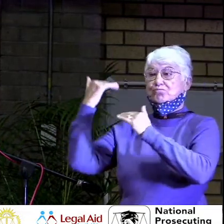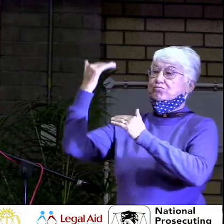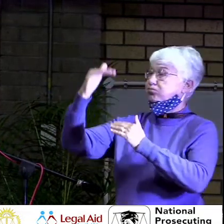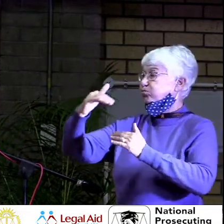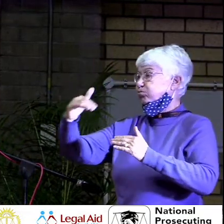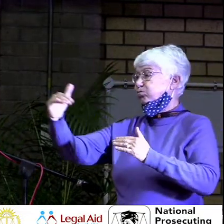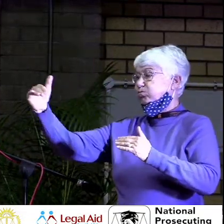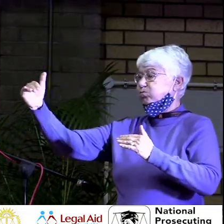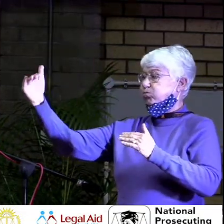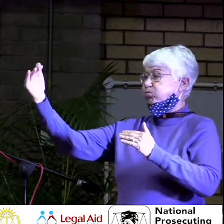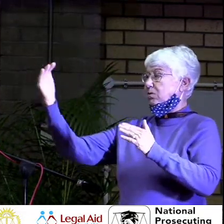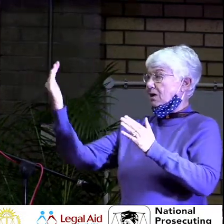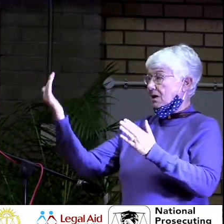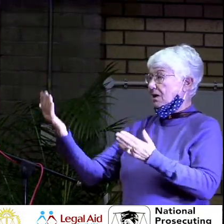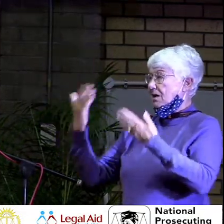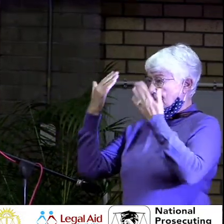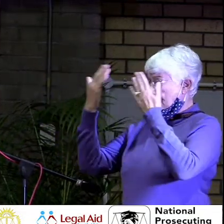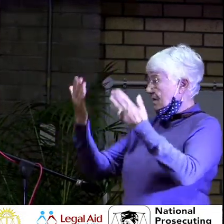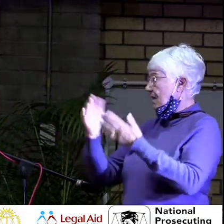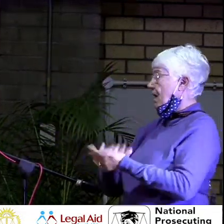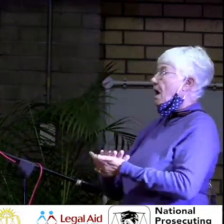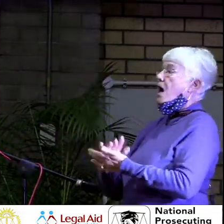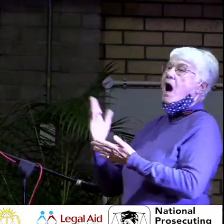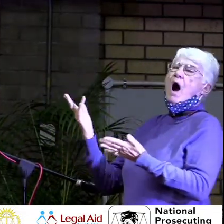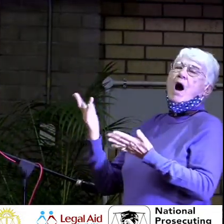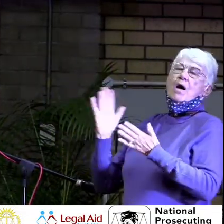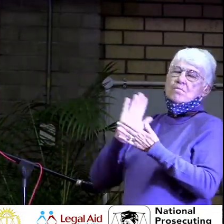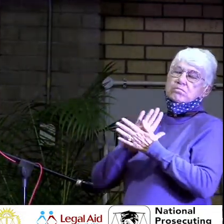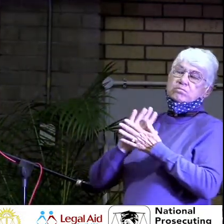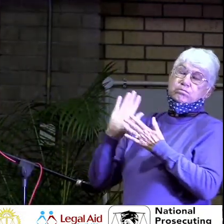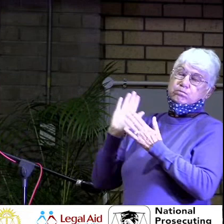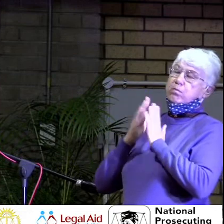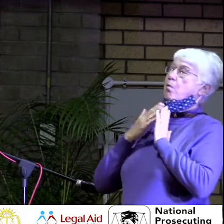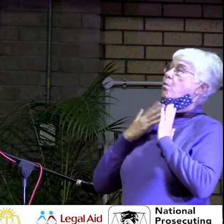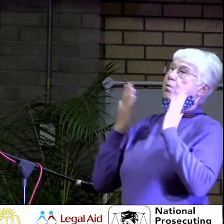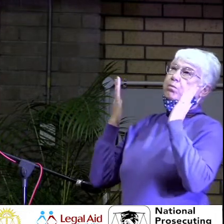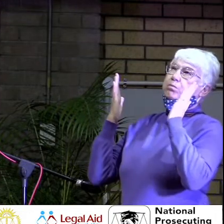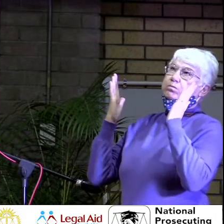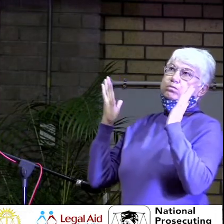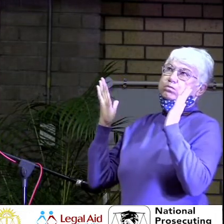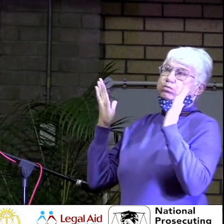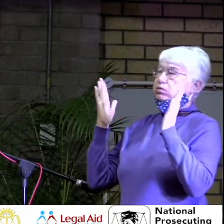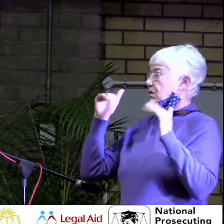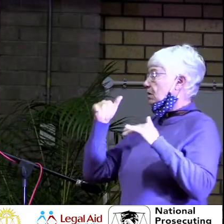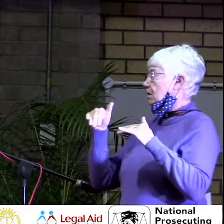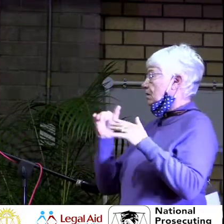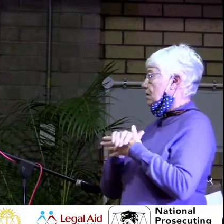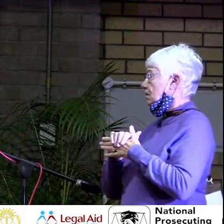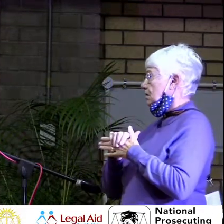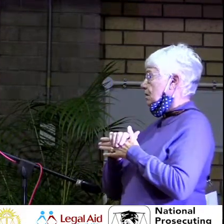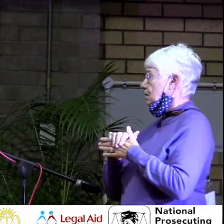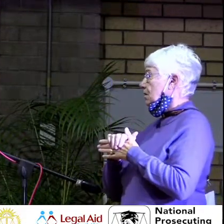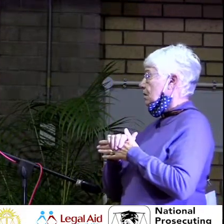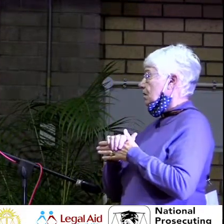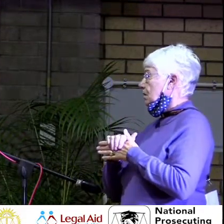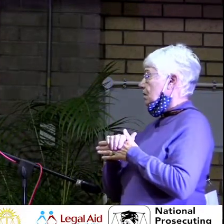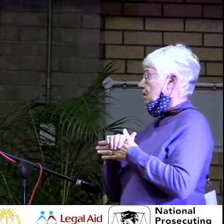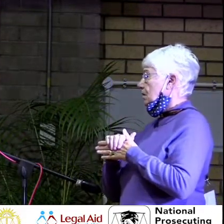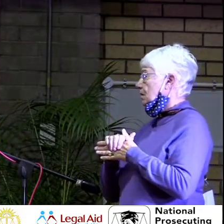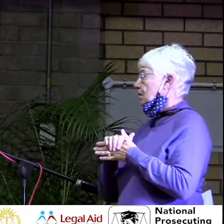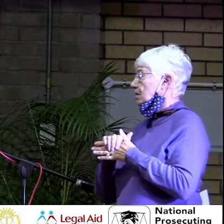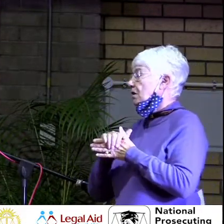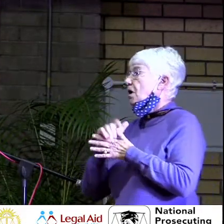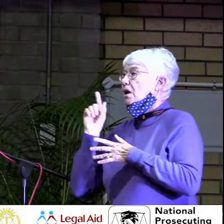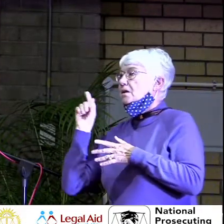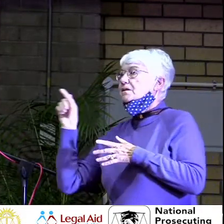It is indeed a privilege for me to be here. I am the head of the prosecution services in the Western